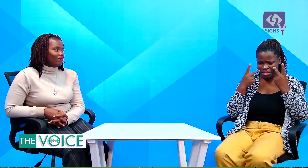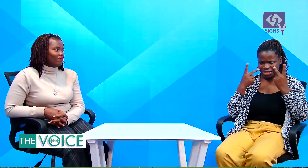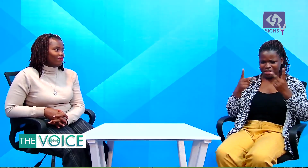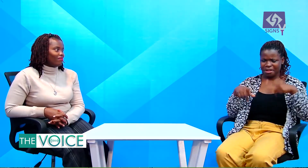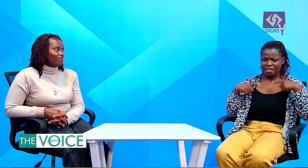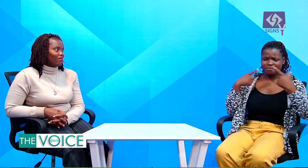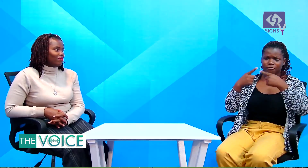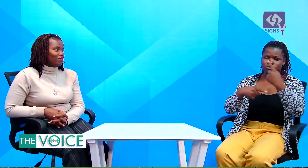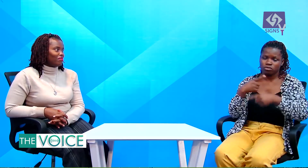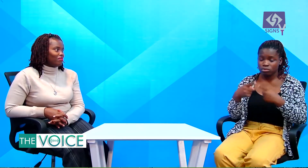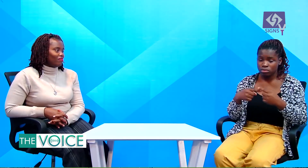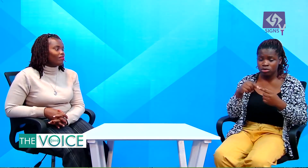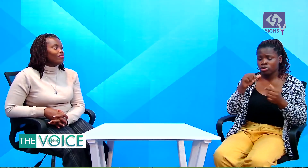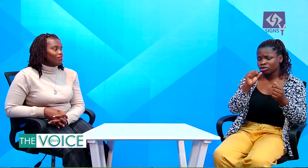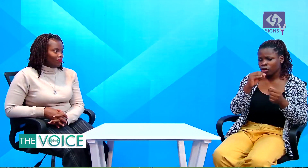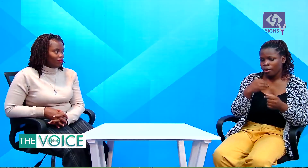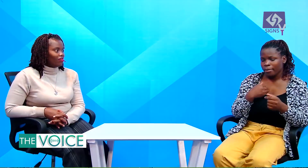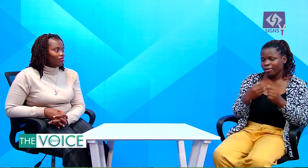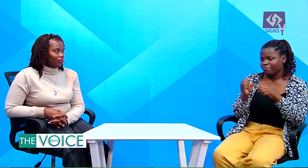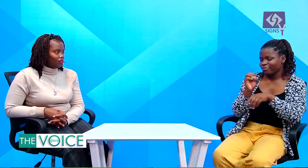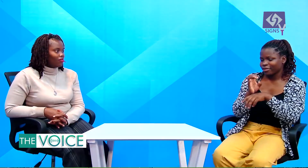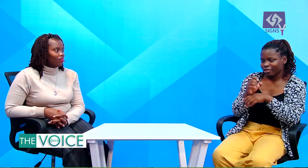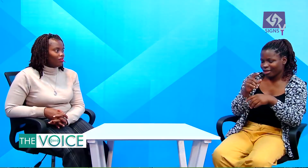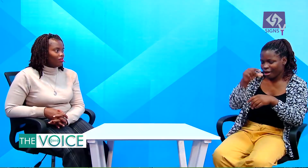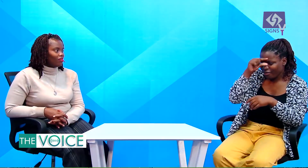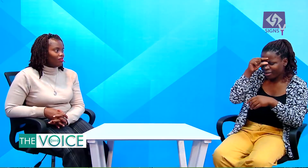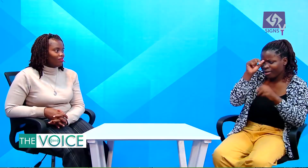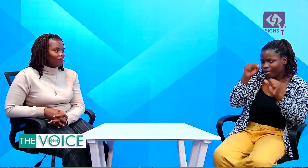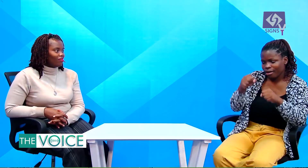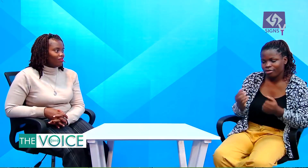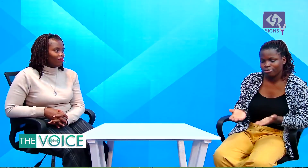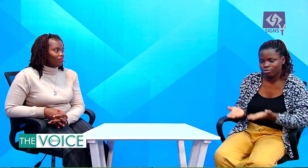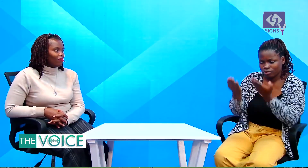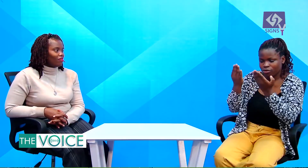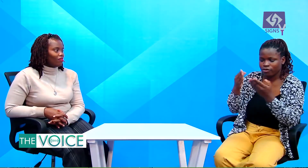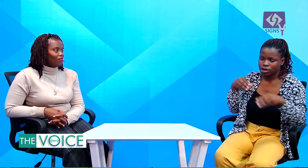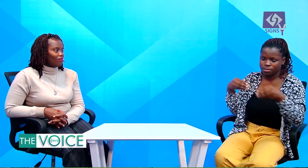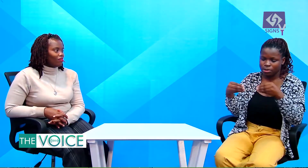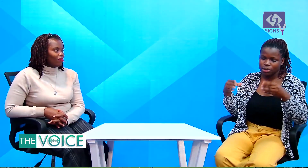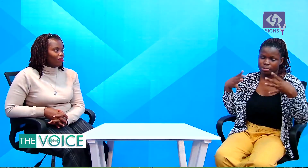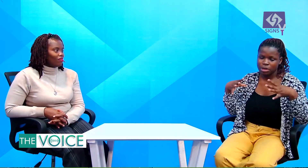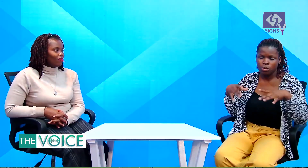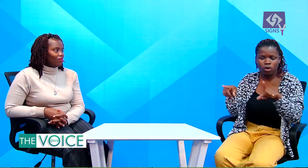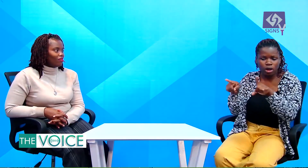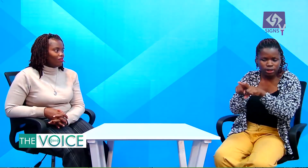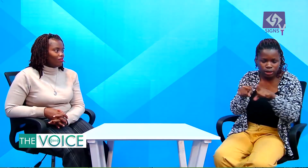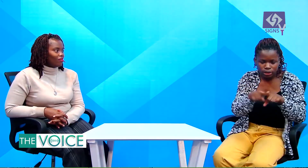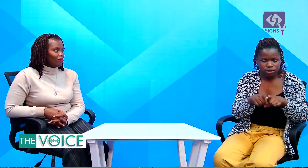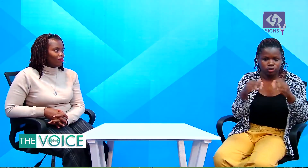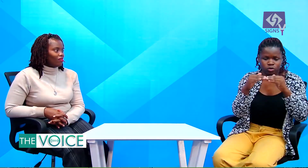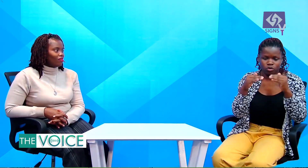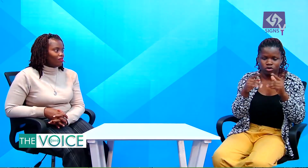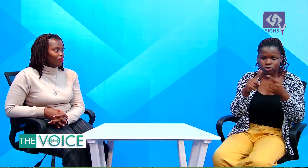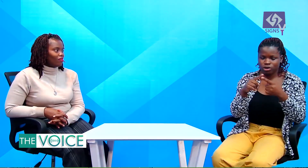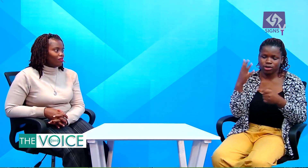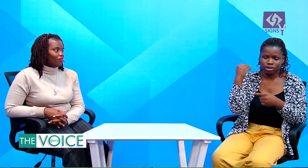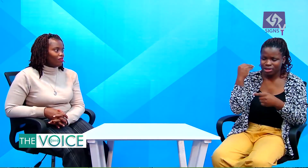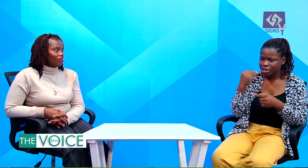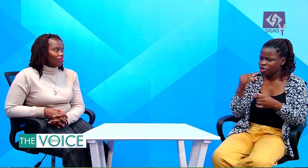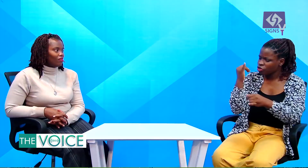the barriers, then our lives are going to be as fulfilling as every other person. And I'd like to encourage other people,